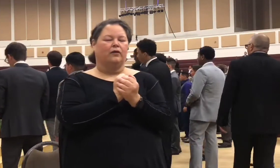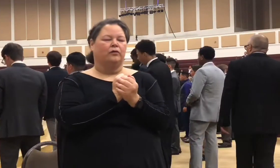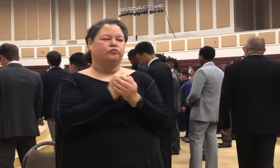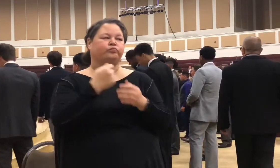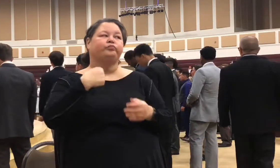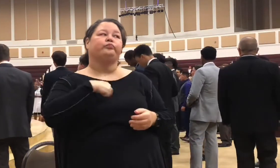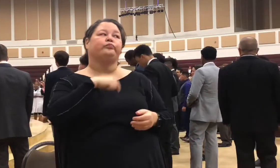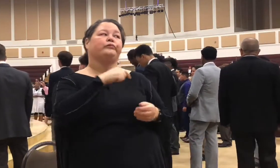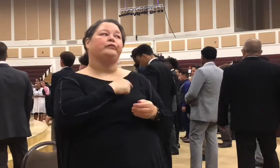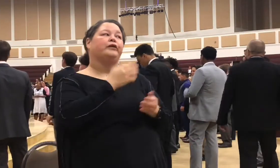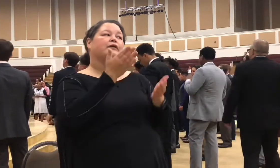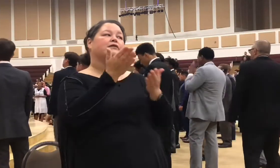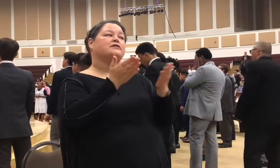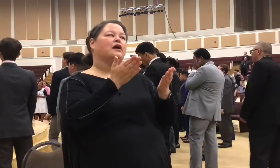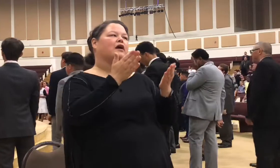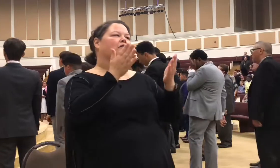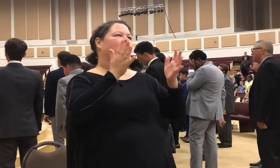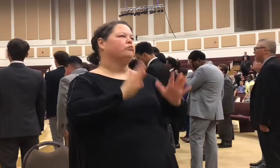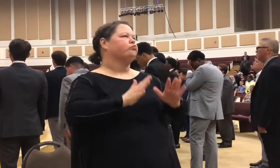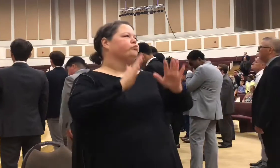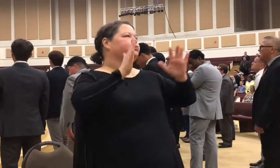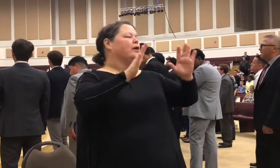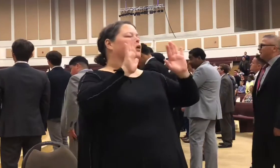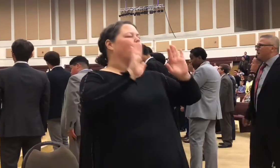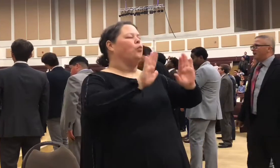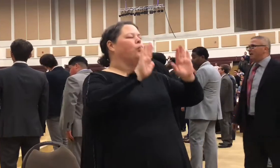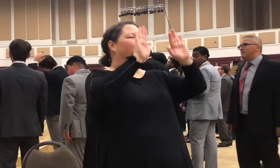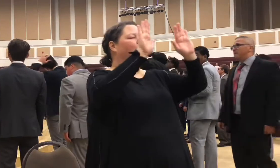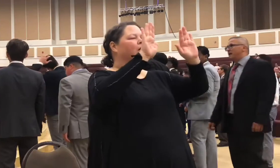serve a great and wonderful God.